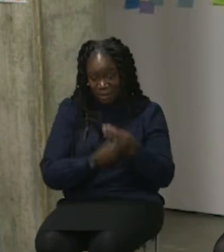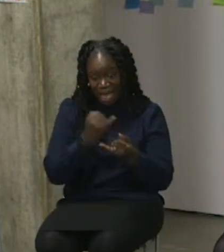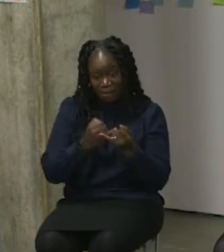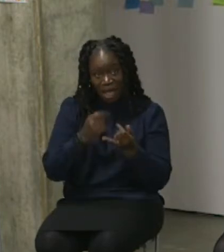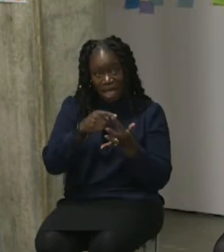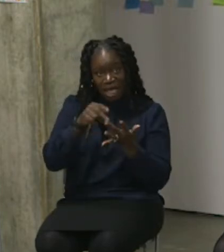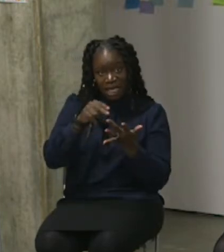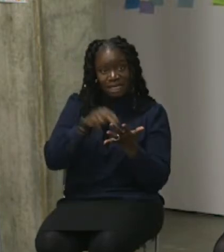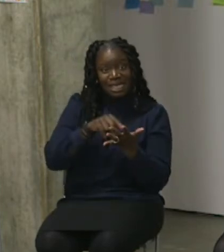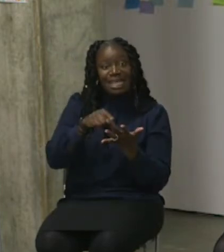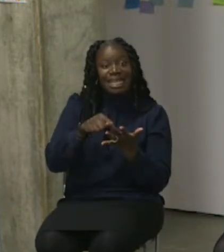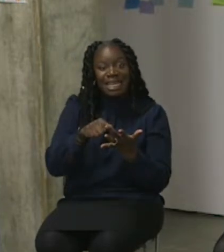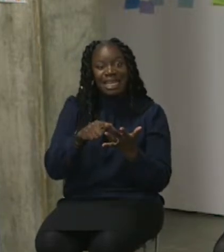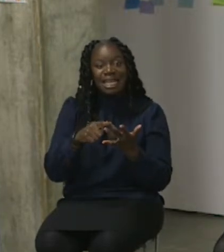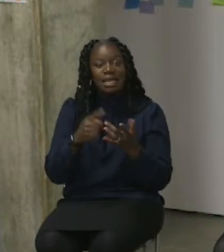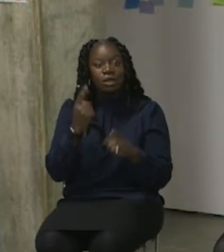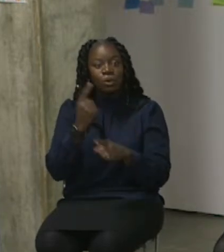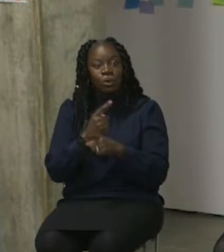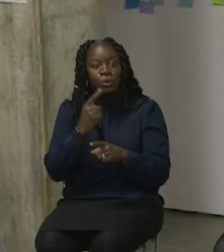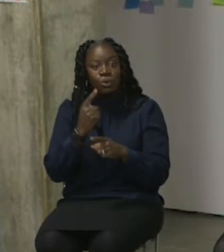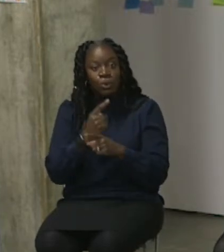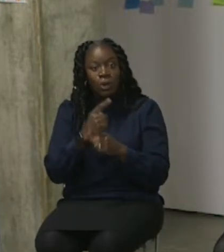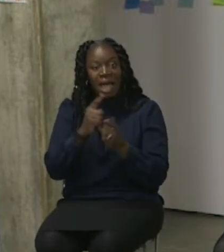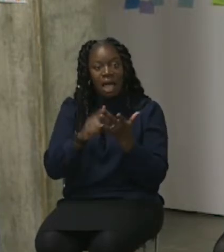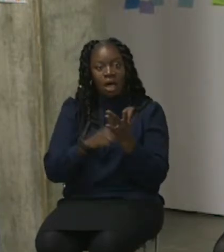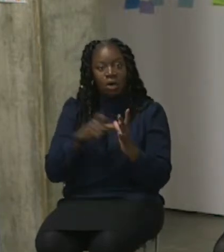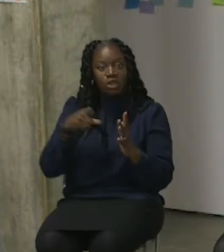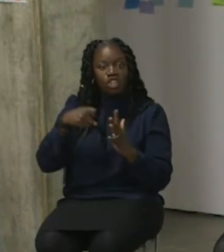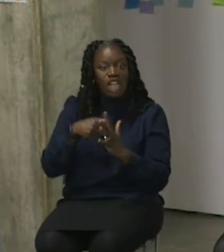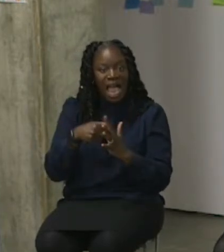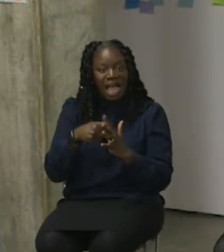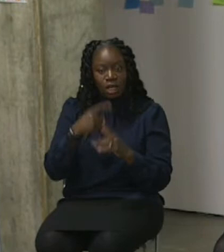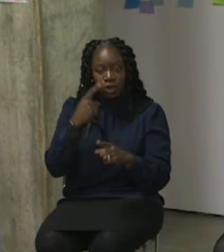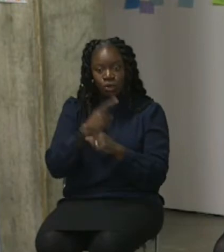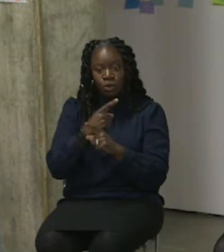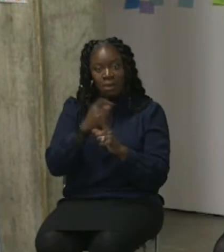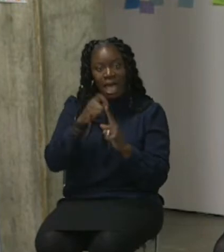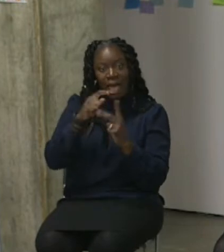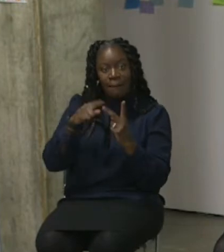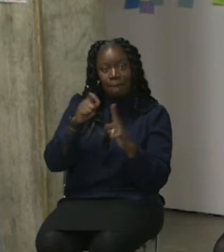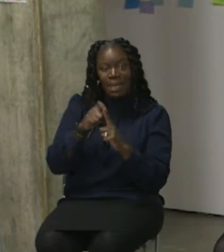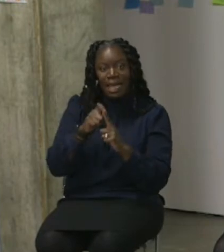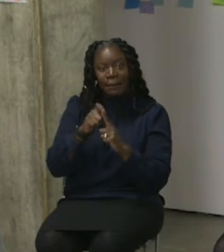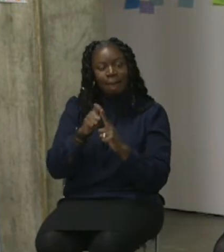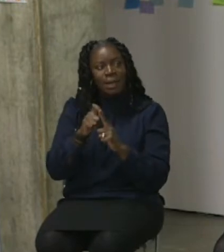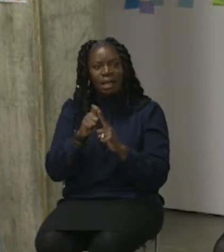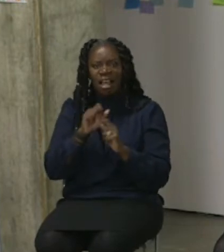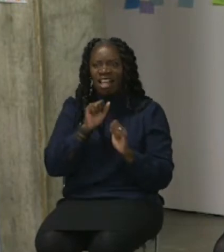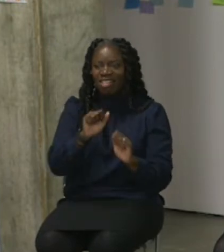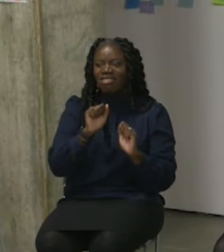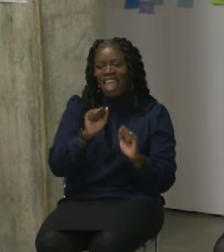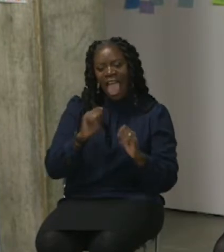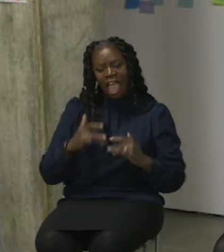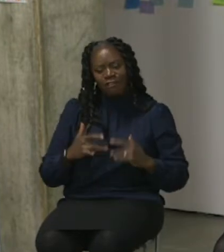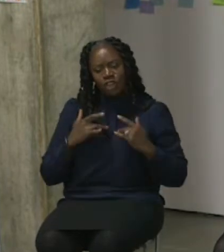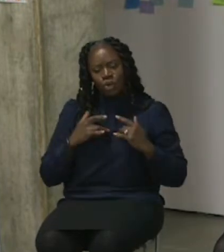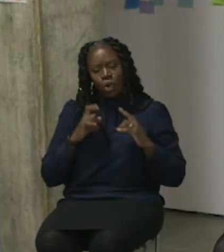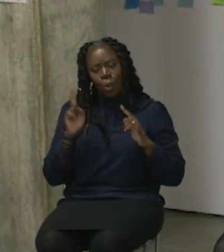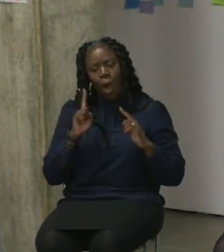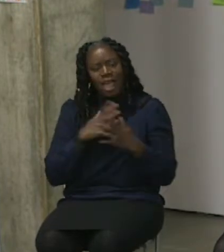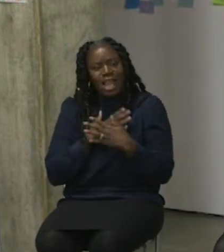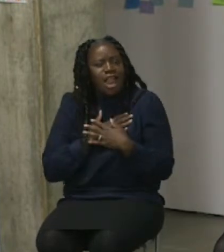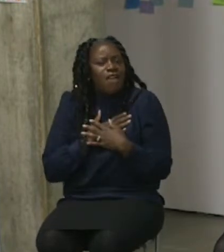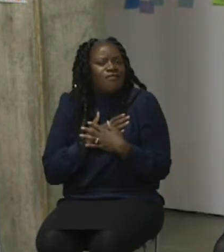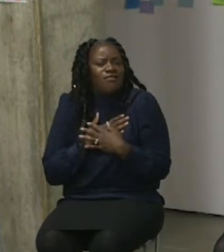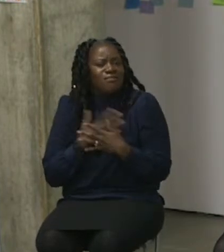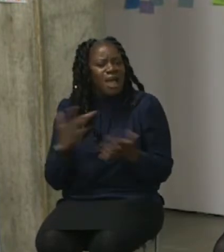Jack, about Pip, and tell us about what did they love about life, and maybe something